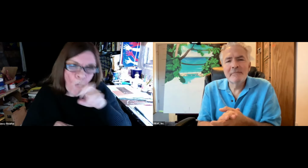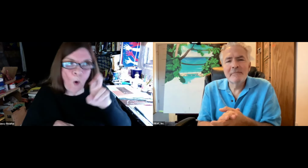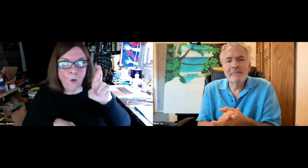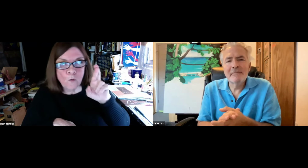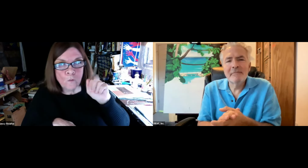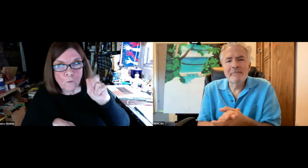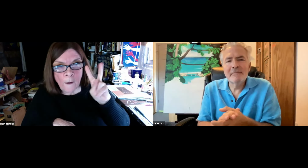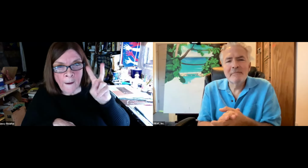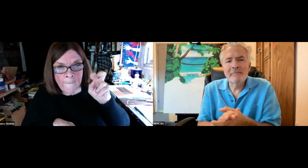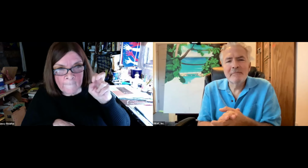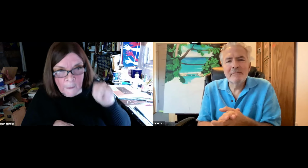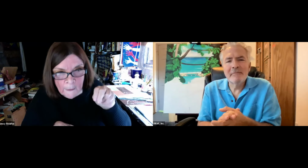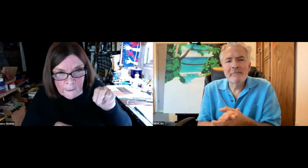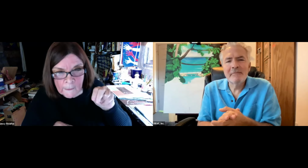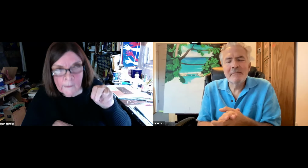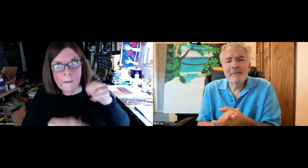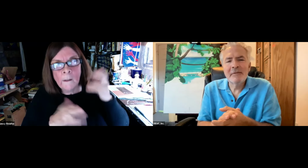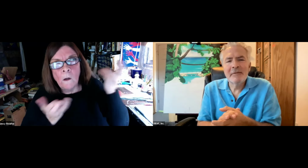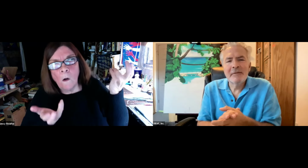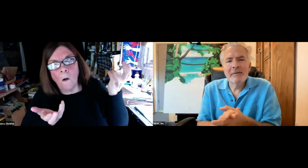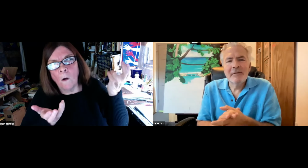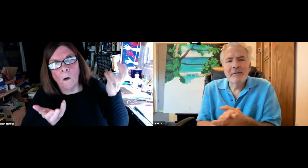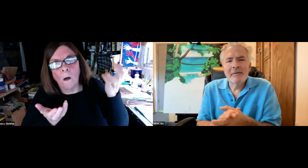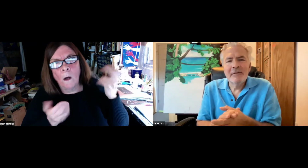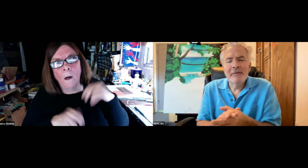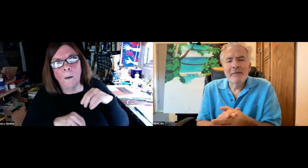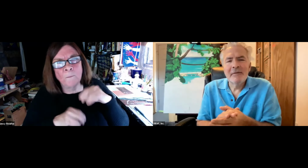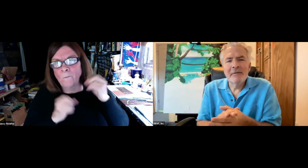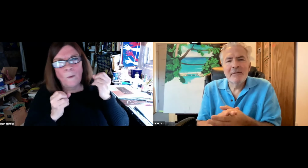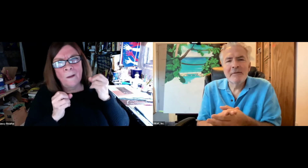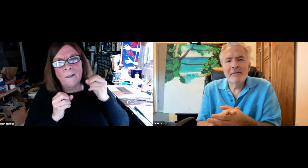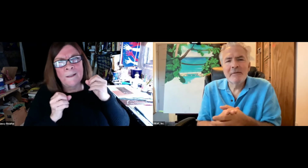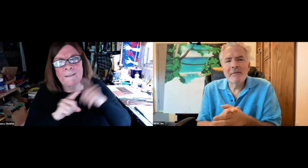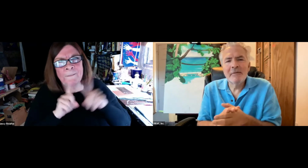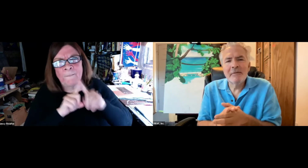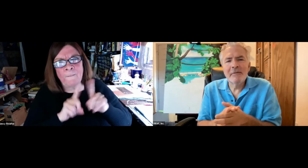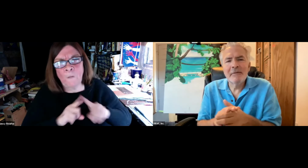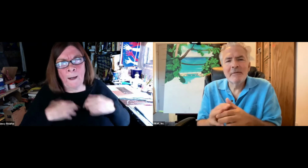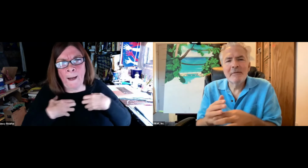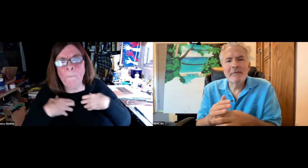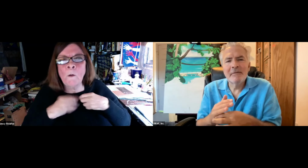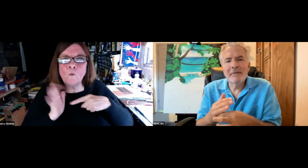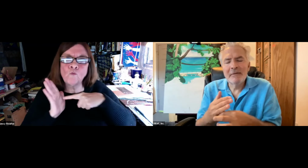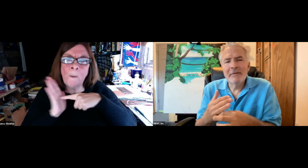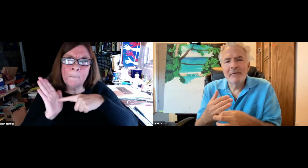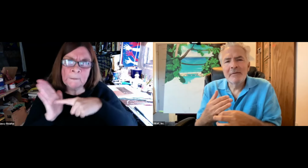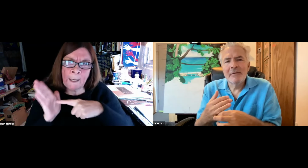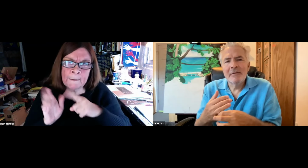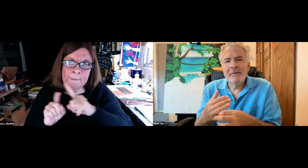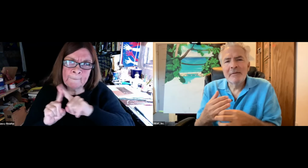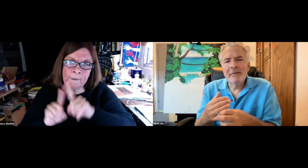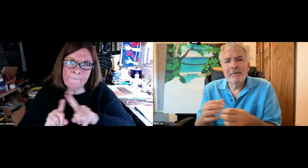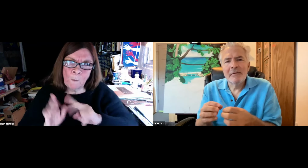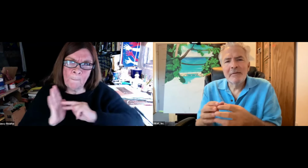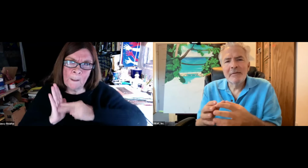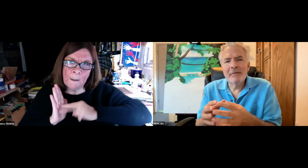bear, an eagle, a raven, or different